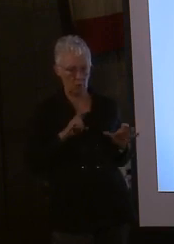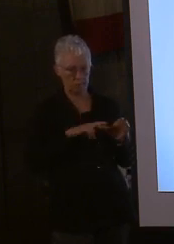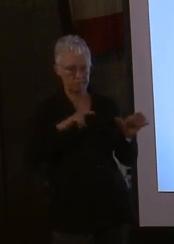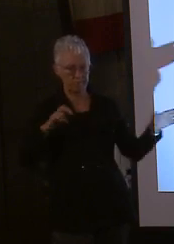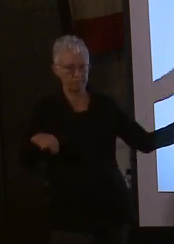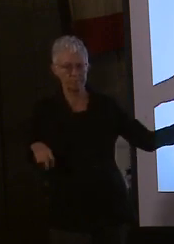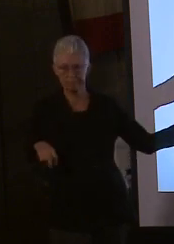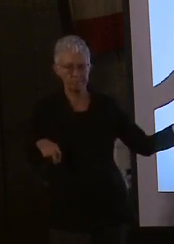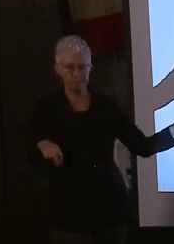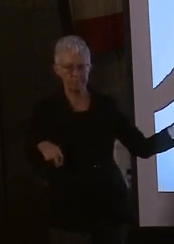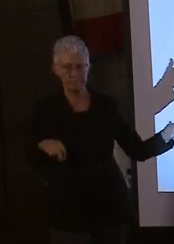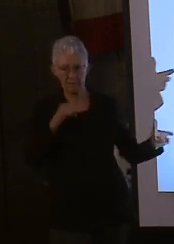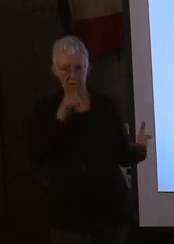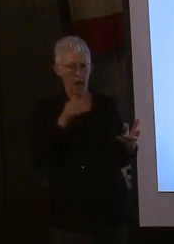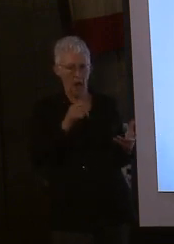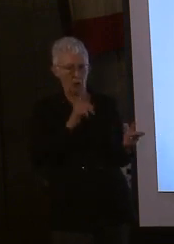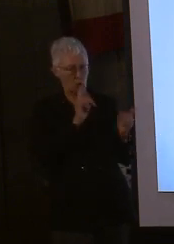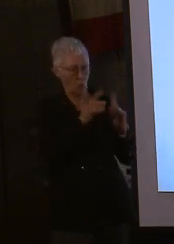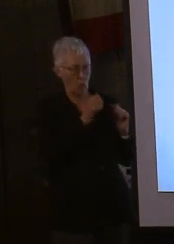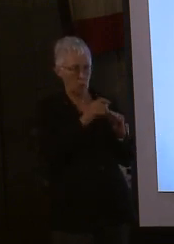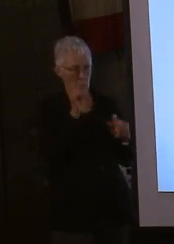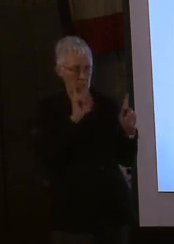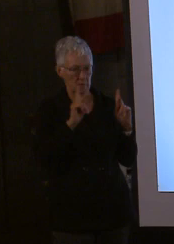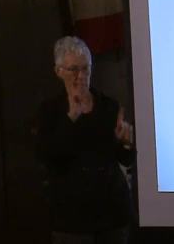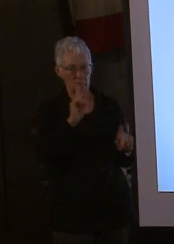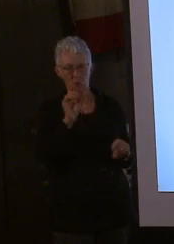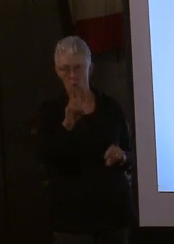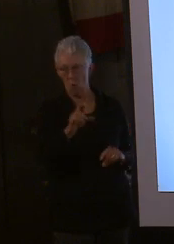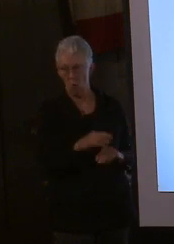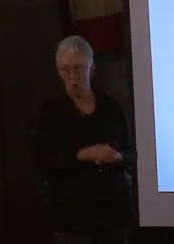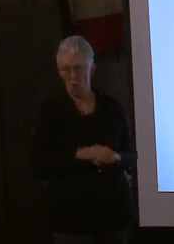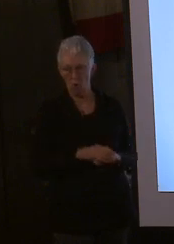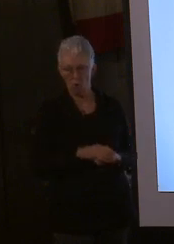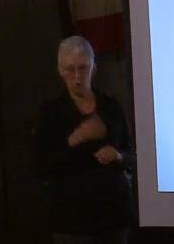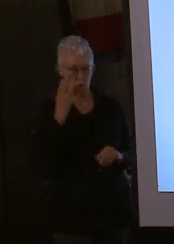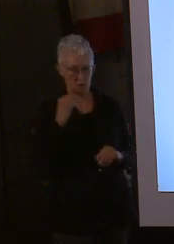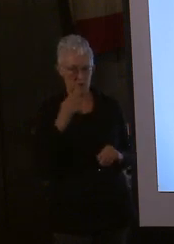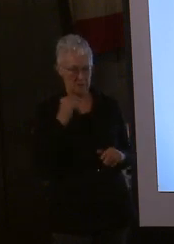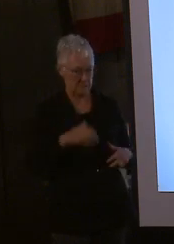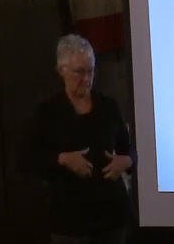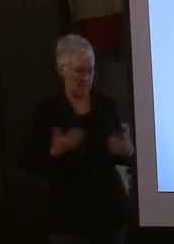Agitation, you're noticing the anger and the stress and the frustration that I just talked about.